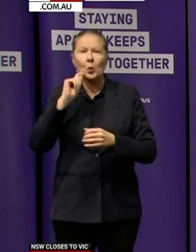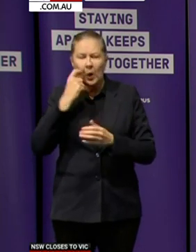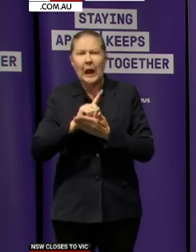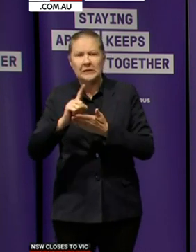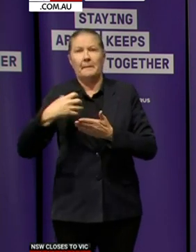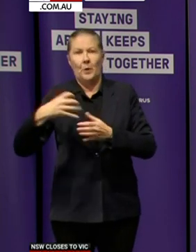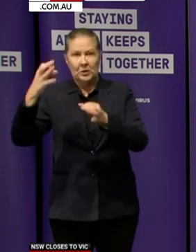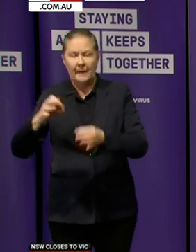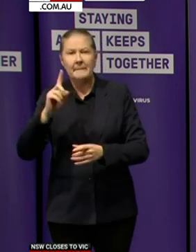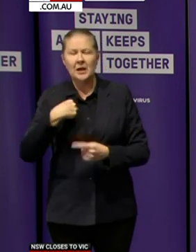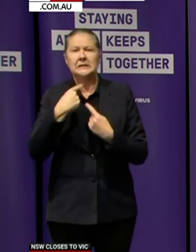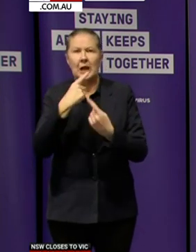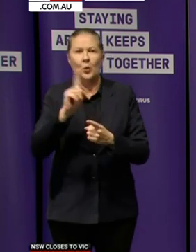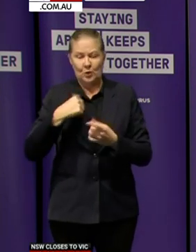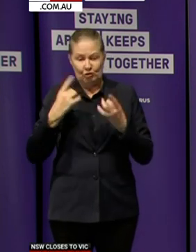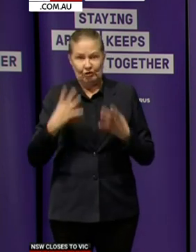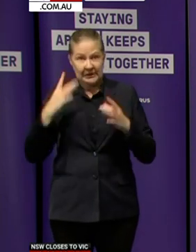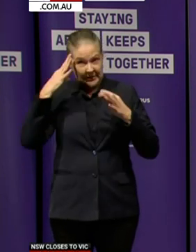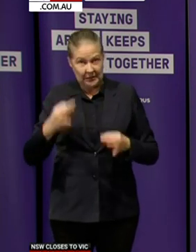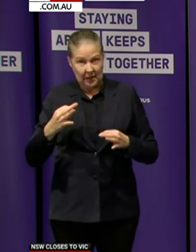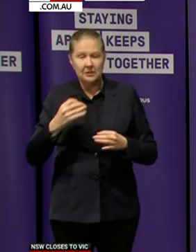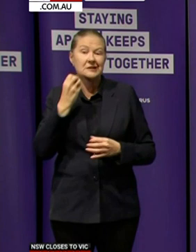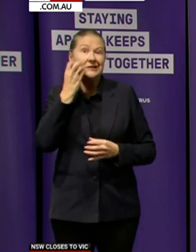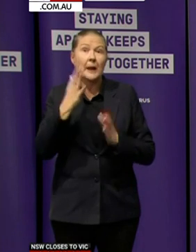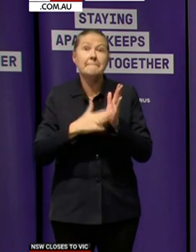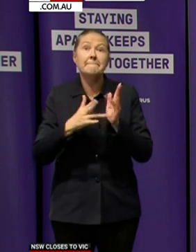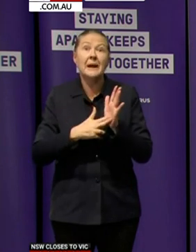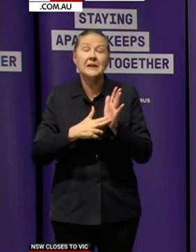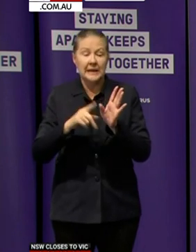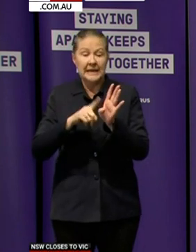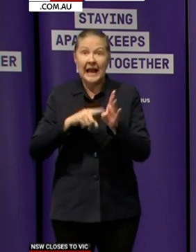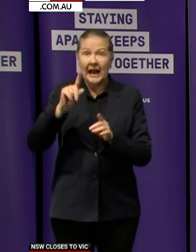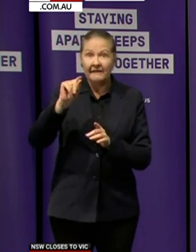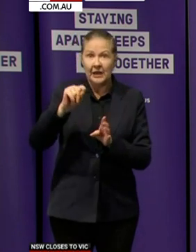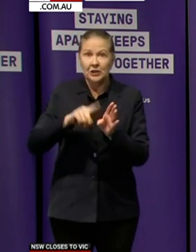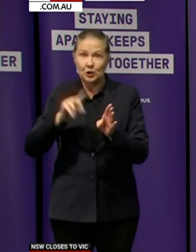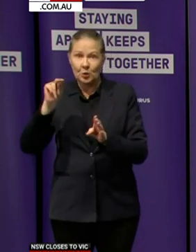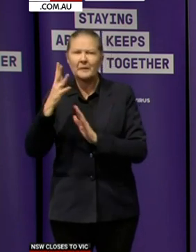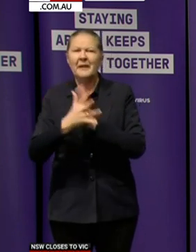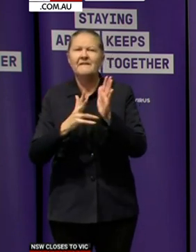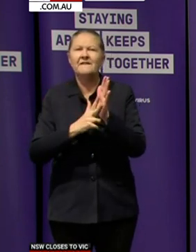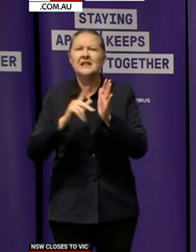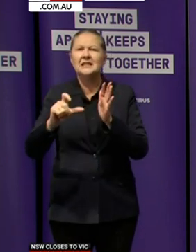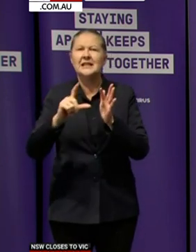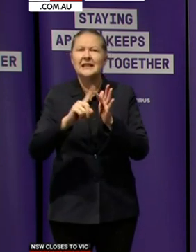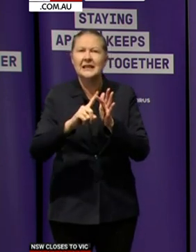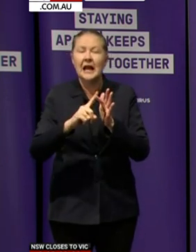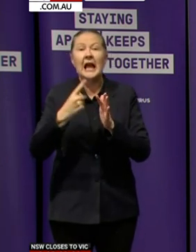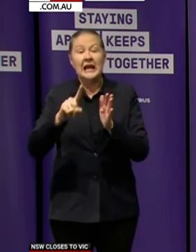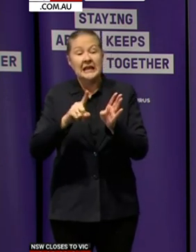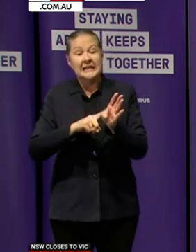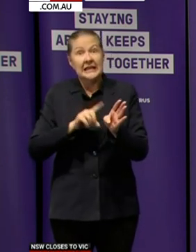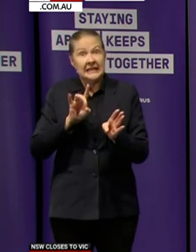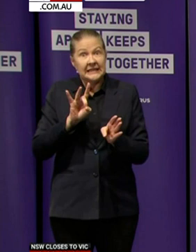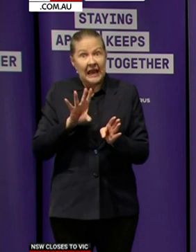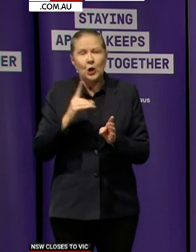have already decided. From Monday, Year 11 and 12 students, so VCE students and Year 10 students for